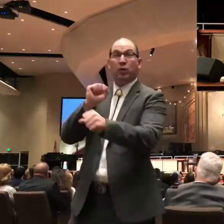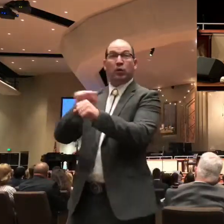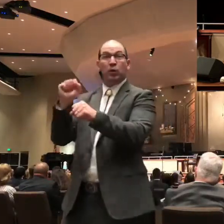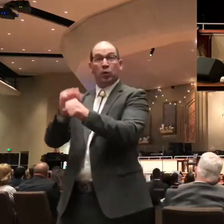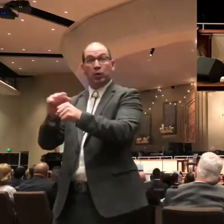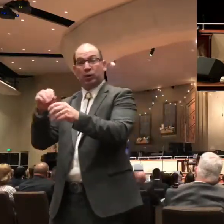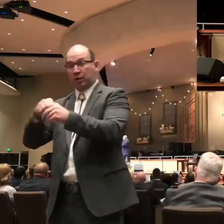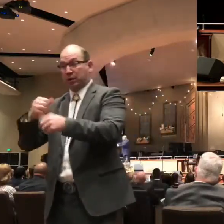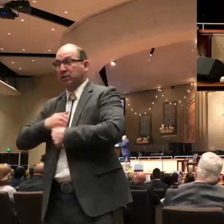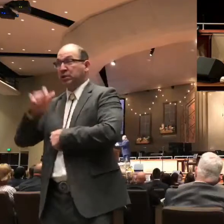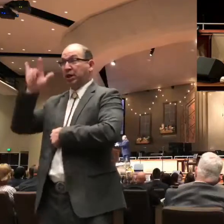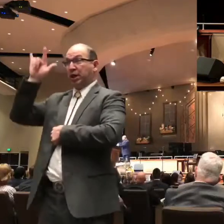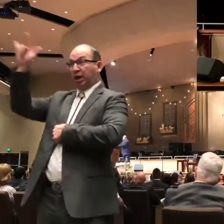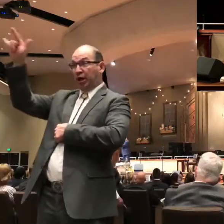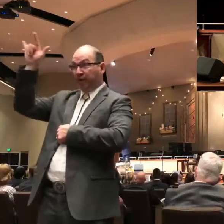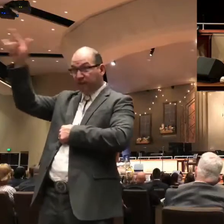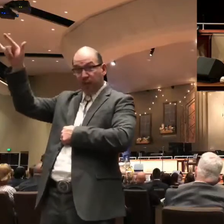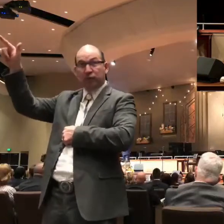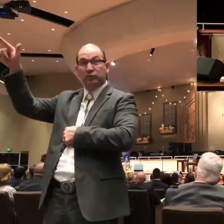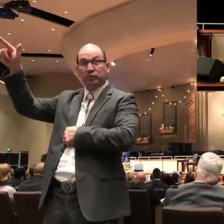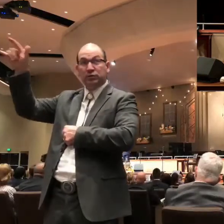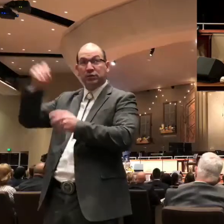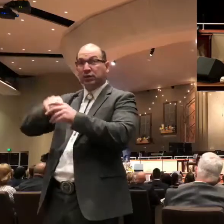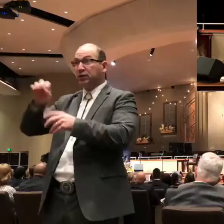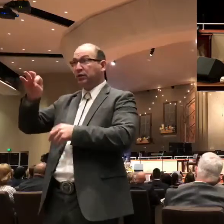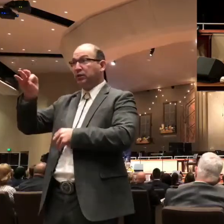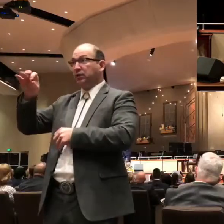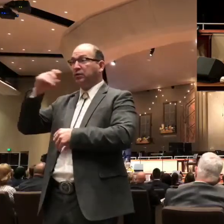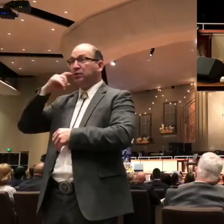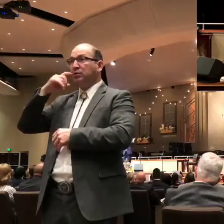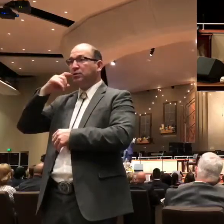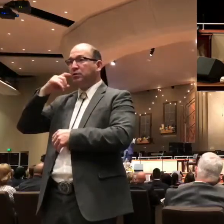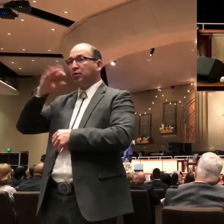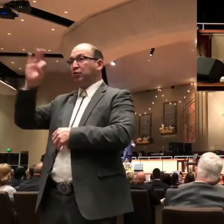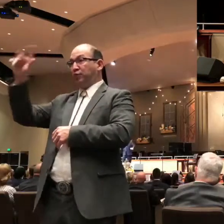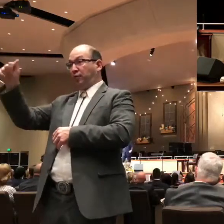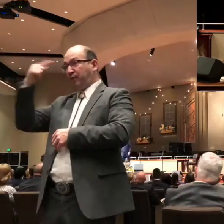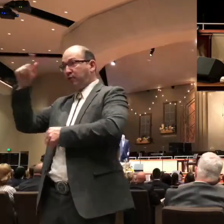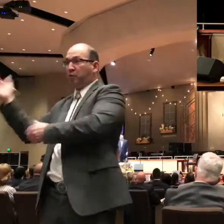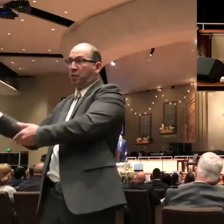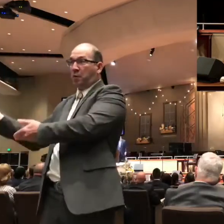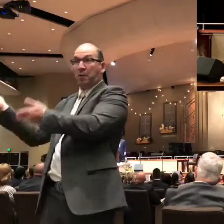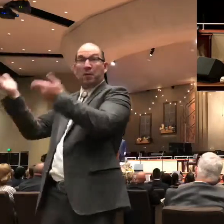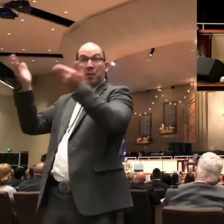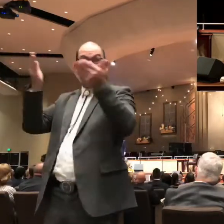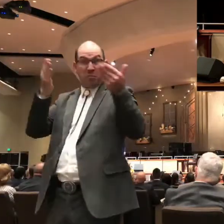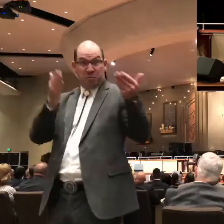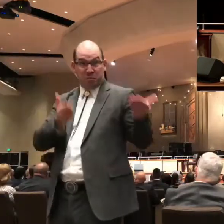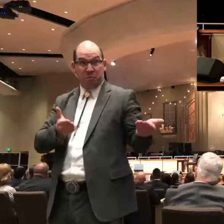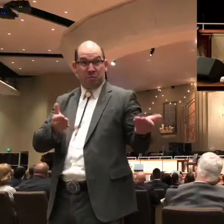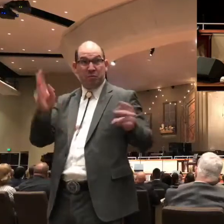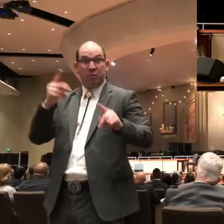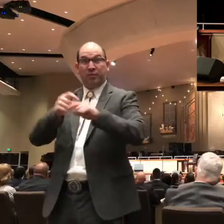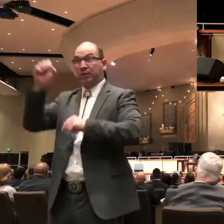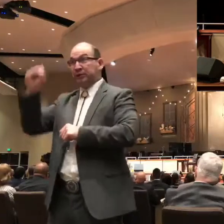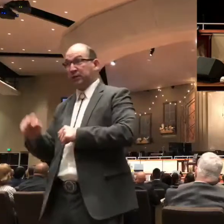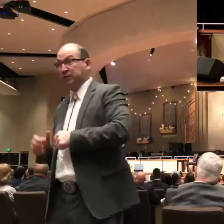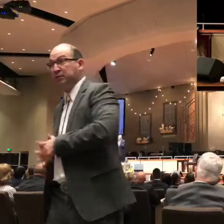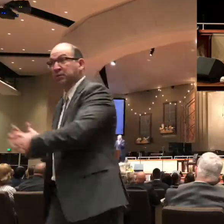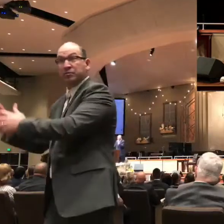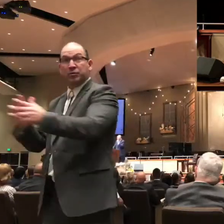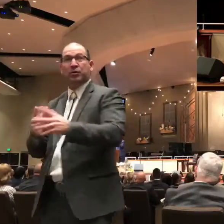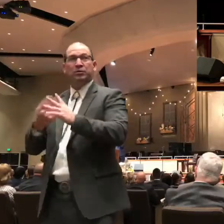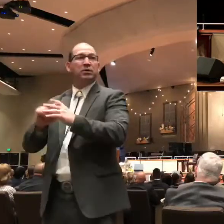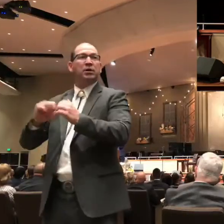had the Air Force planes that went down to South America to bring those victims' bodies back to the United States of America. And it all